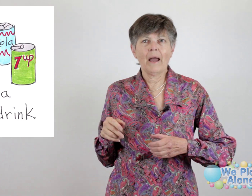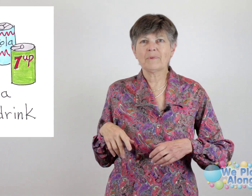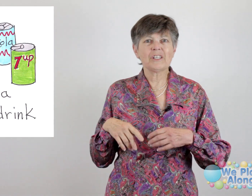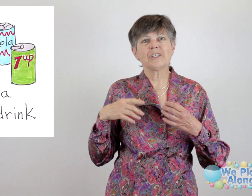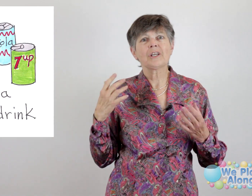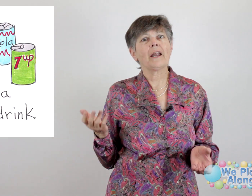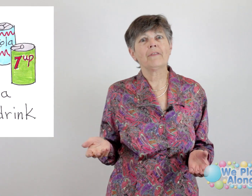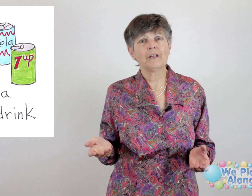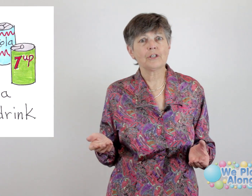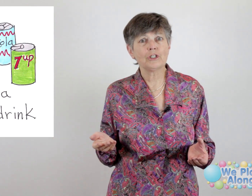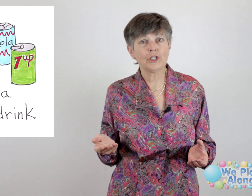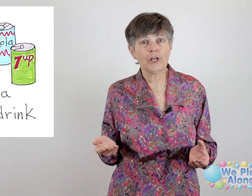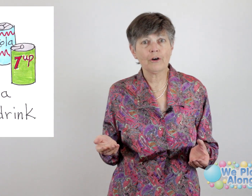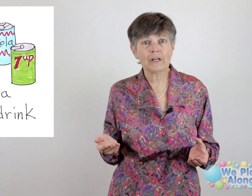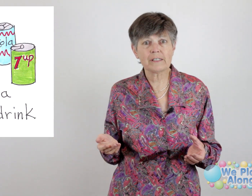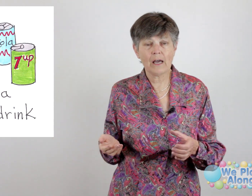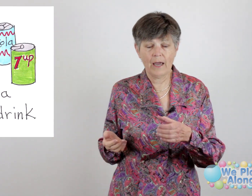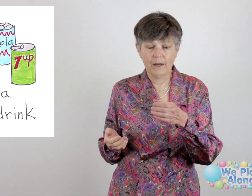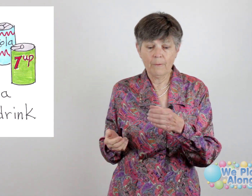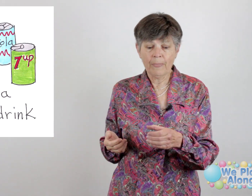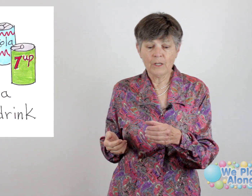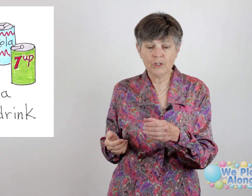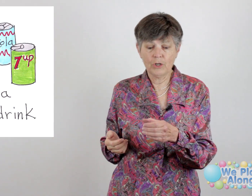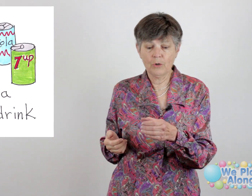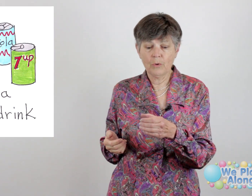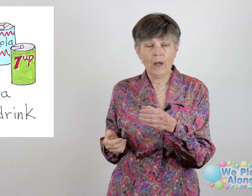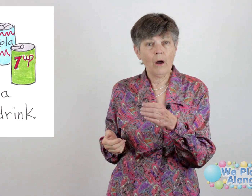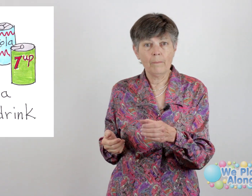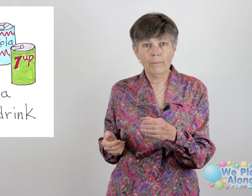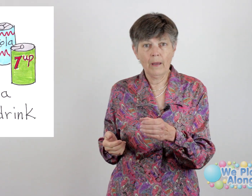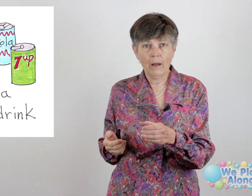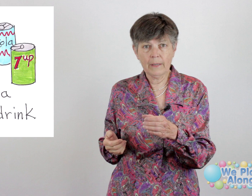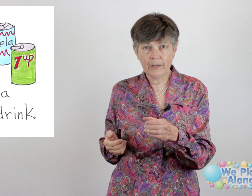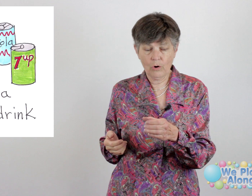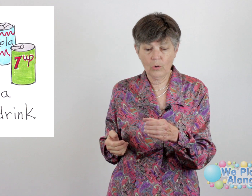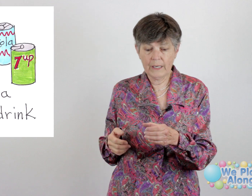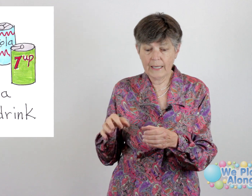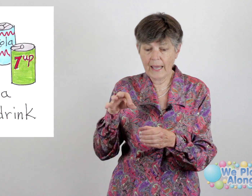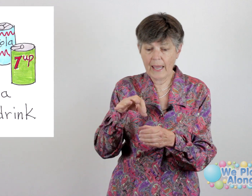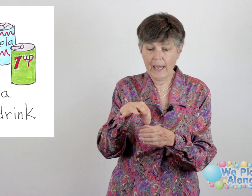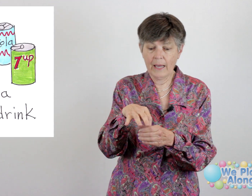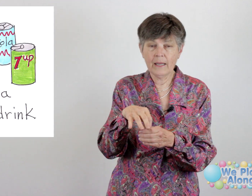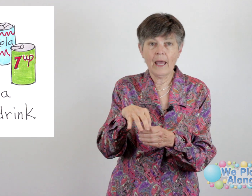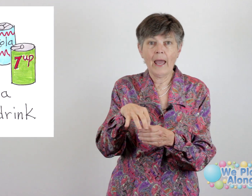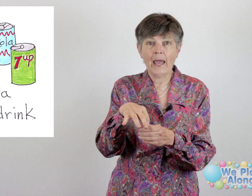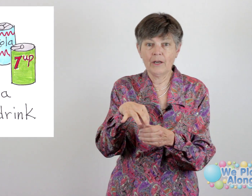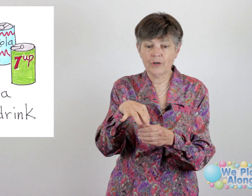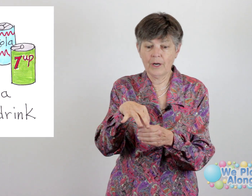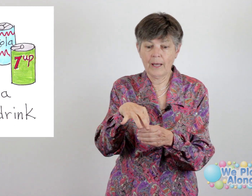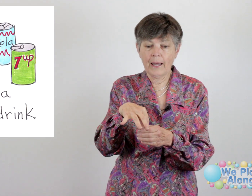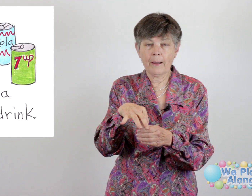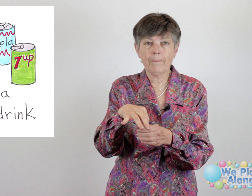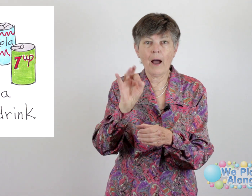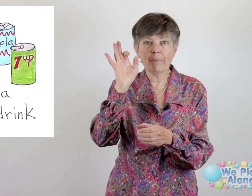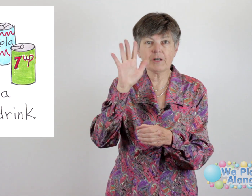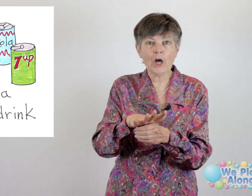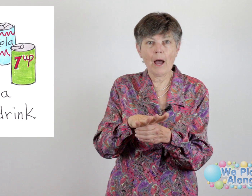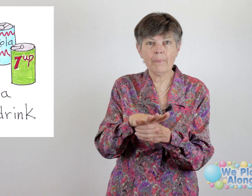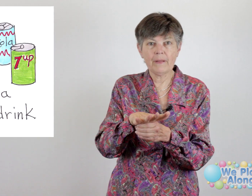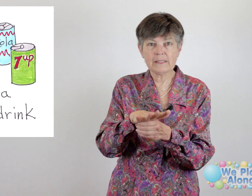type. So this is kind of like the generic sign. So you're holding a can and you're gonna pop the top and then